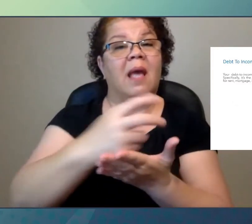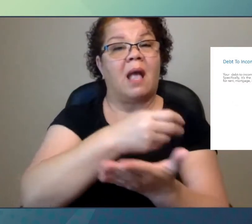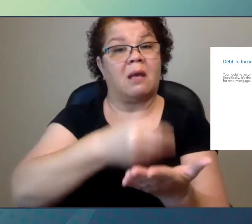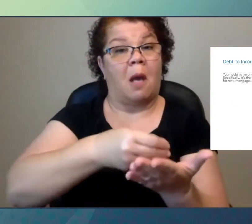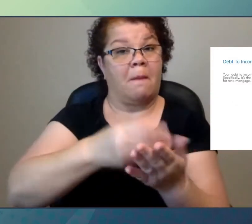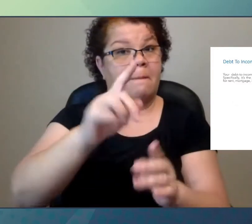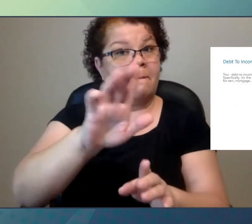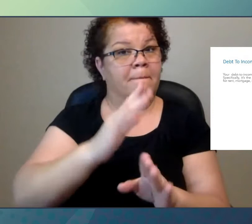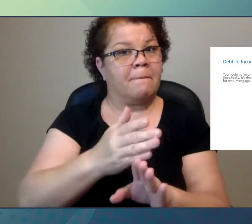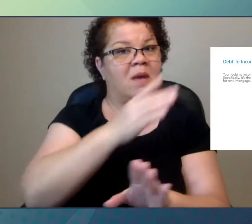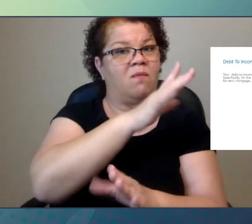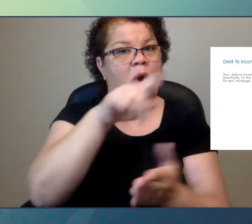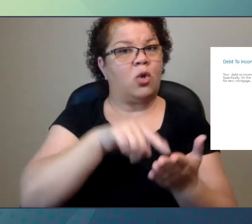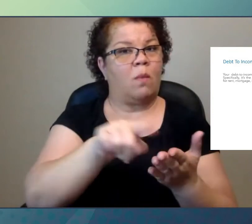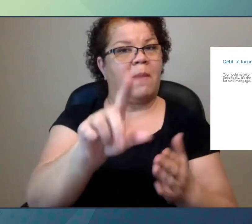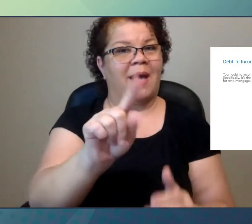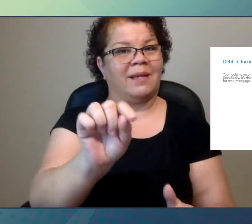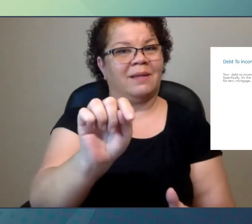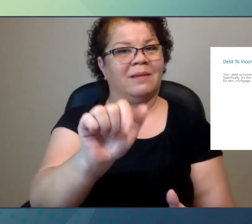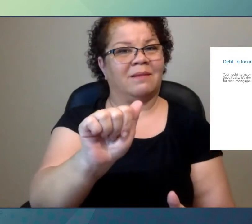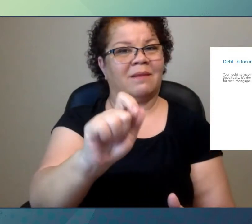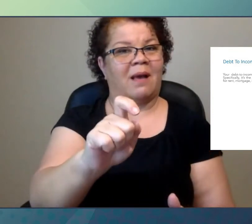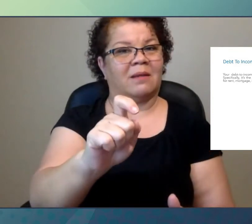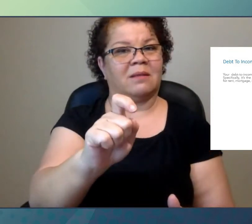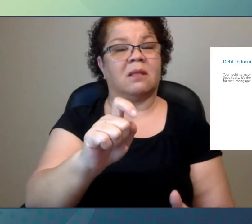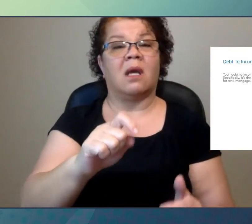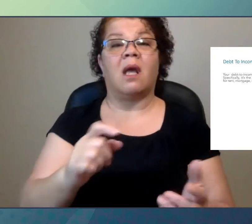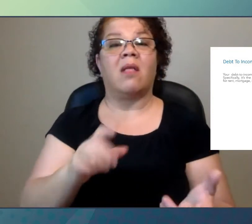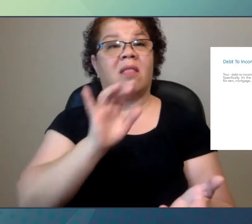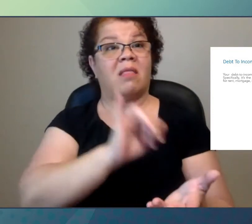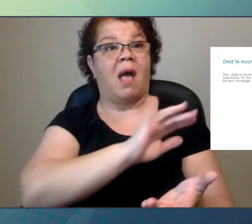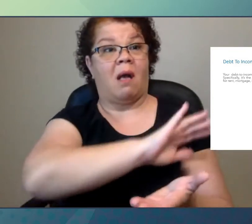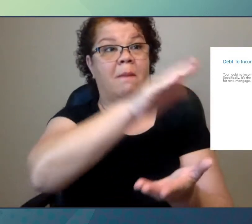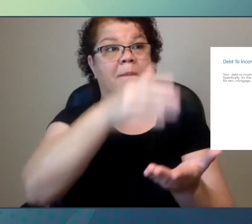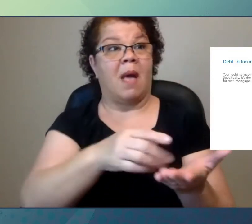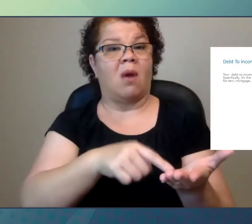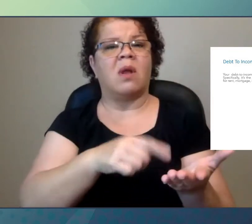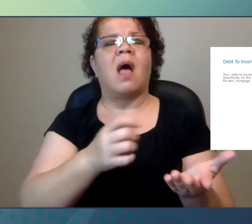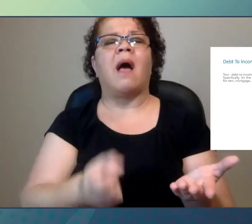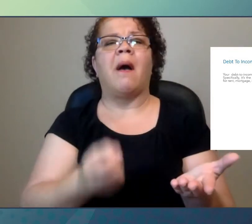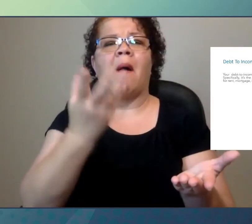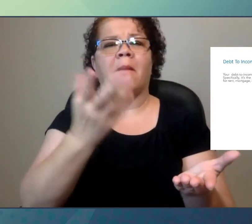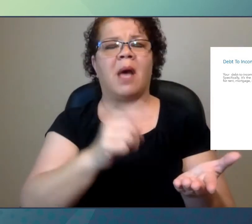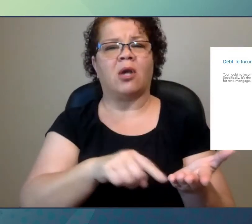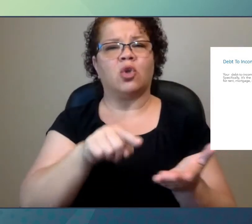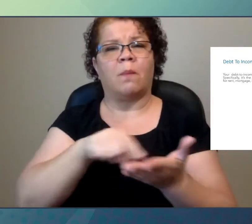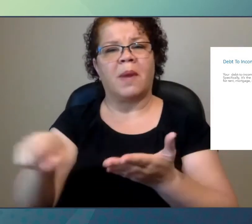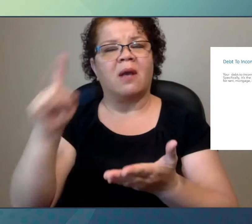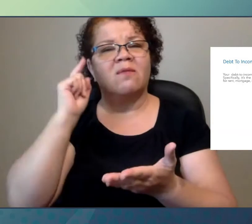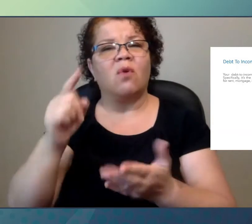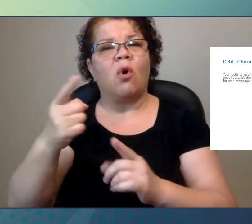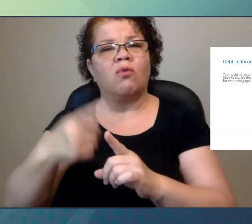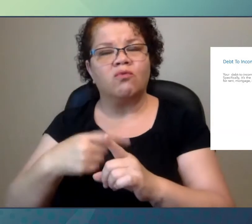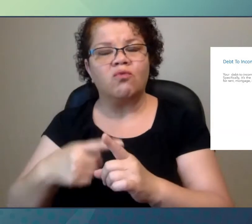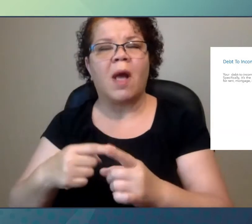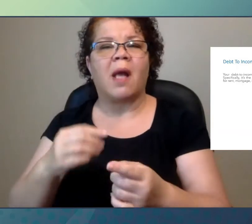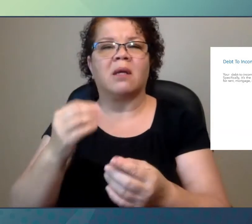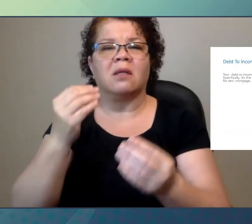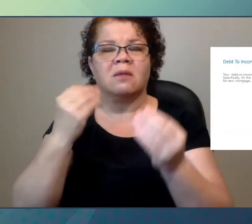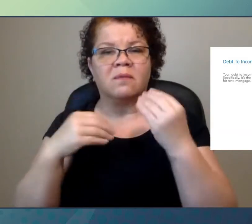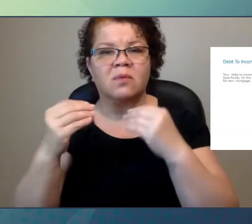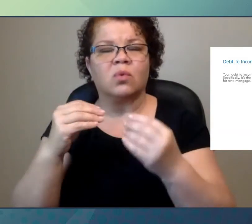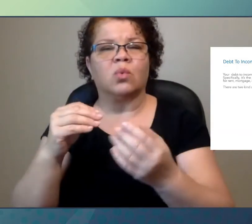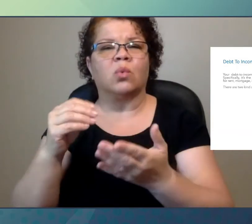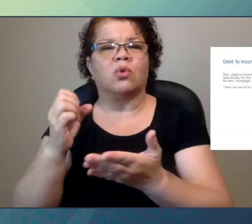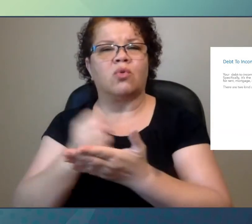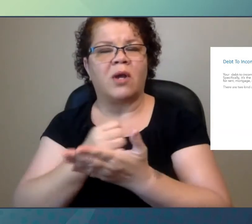taxes and what amount of that gross monthly income goes to pay for rent, mortgage, credit cards, or any other debt